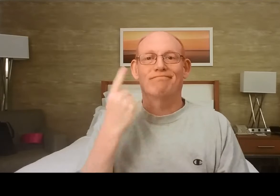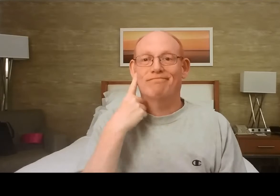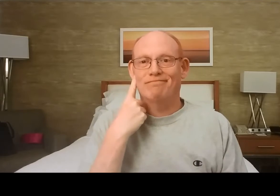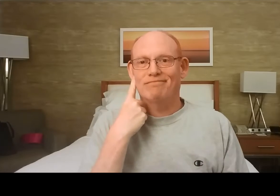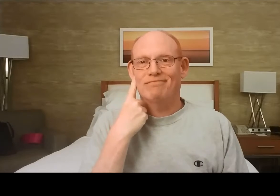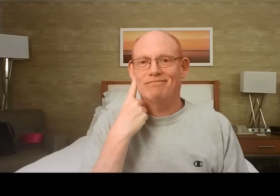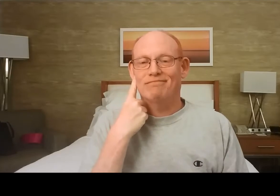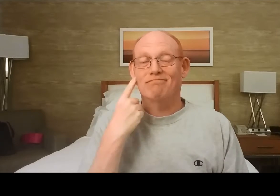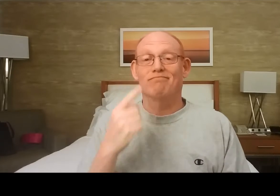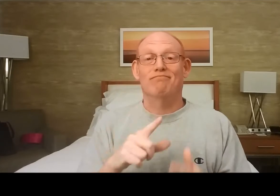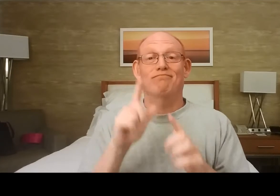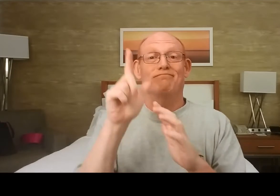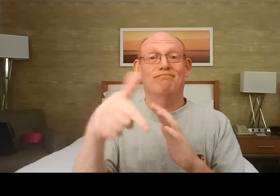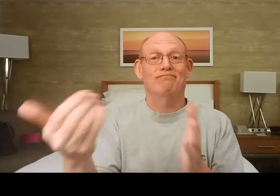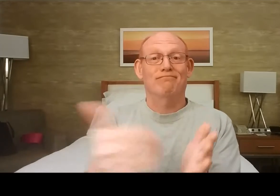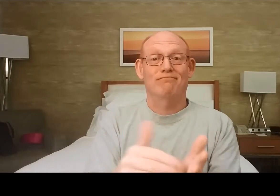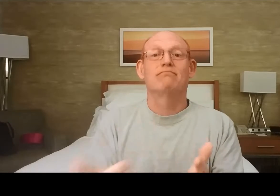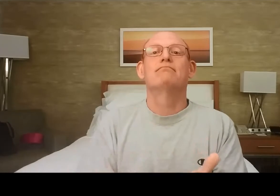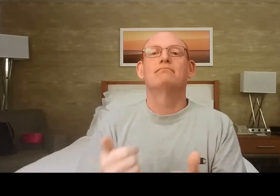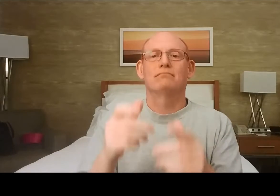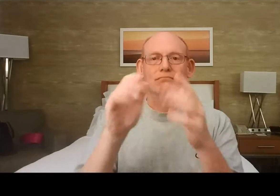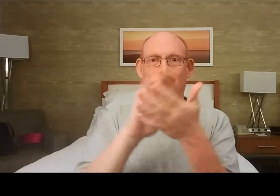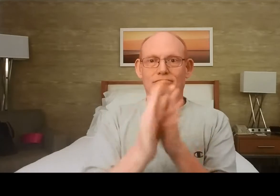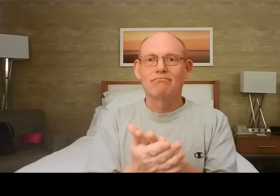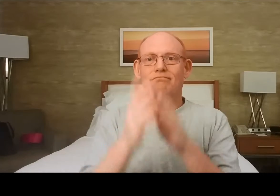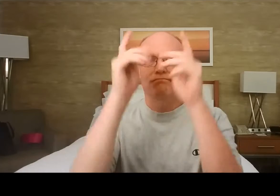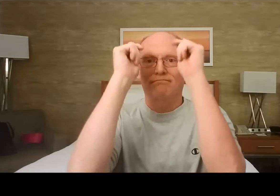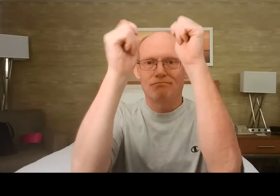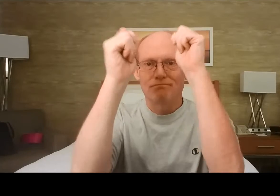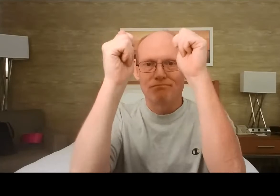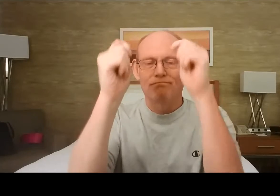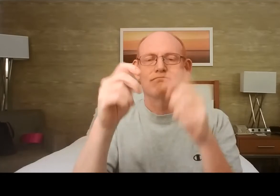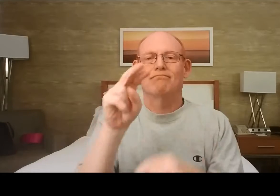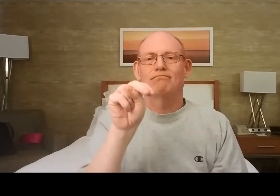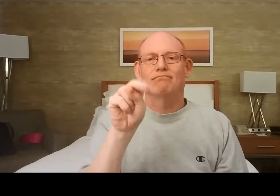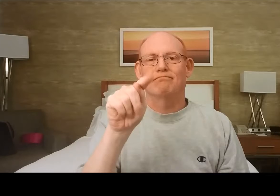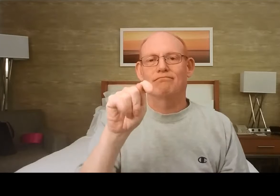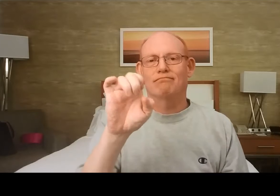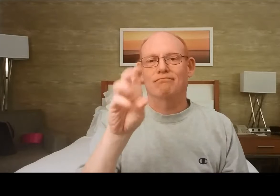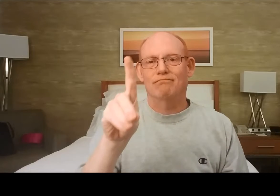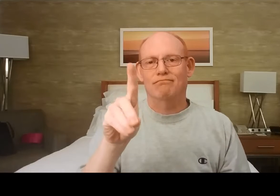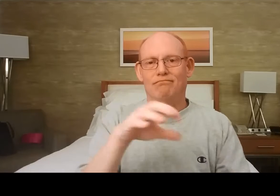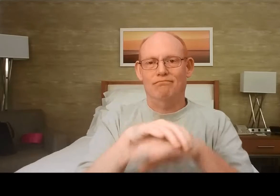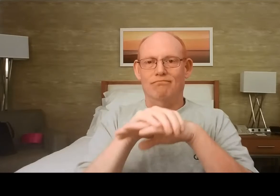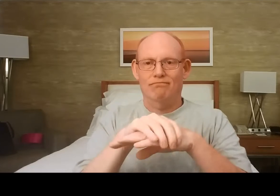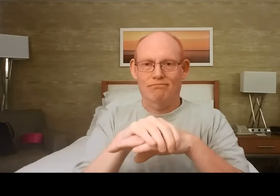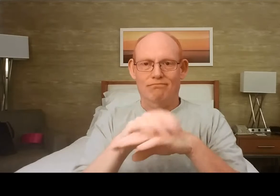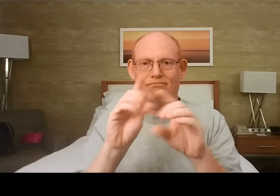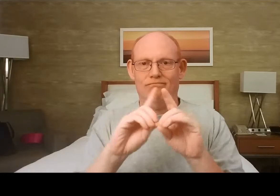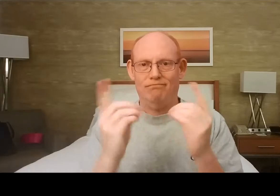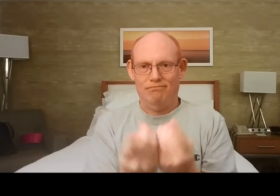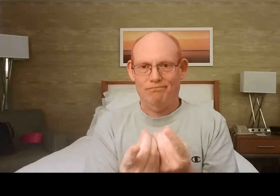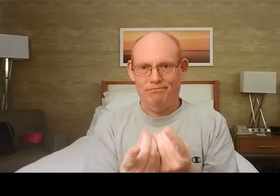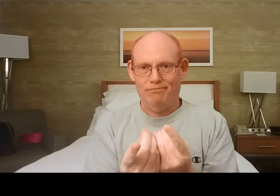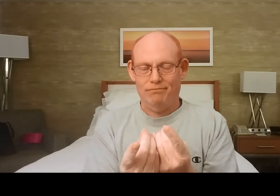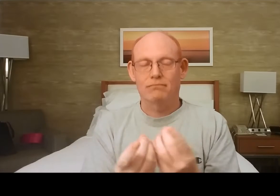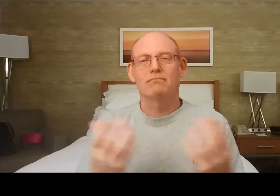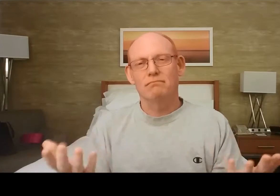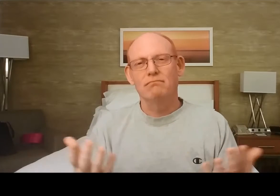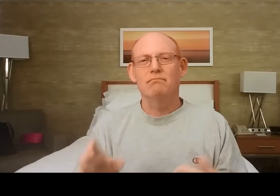And then later on, I became a tutor at NTID in the English department.